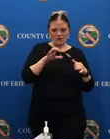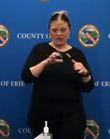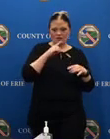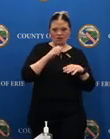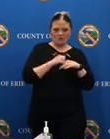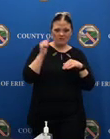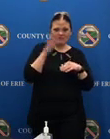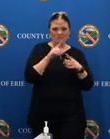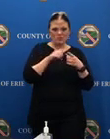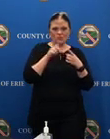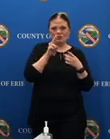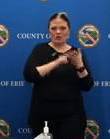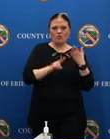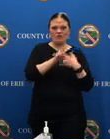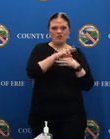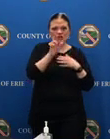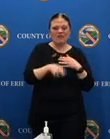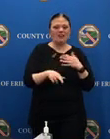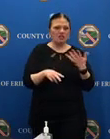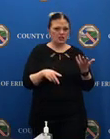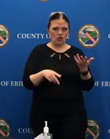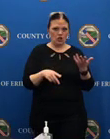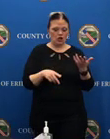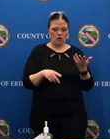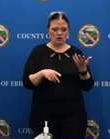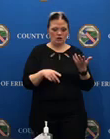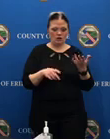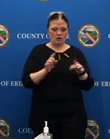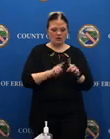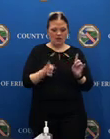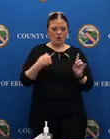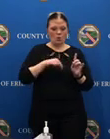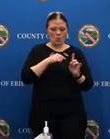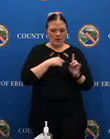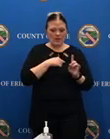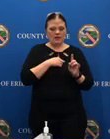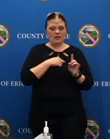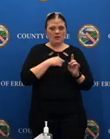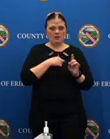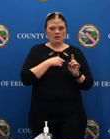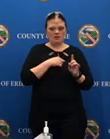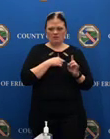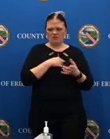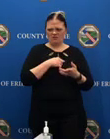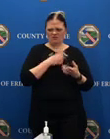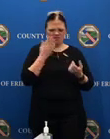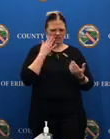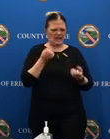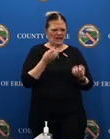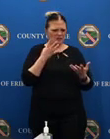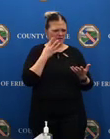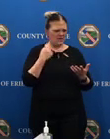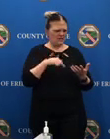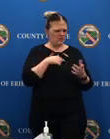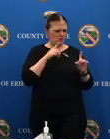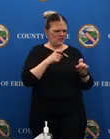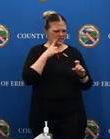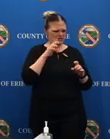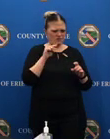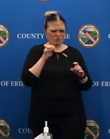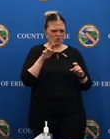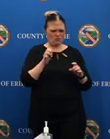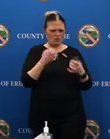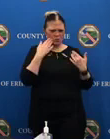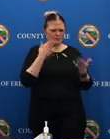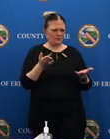to the University of Rochester. But we were doing we pretty much, I don't know how many cases did we do for Monroe initially, but it